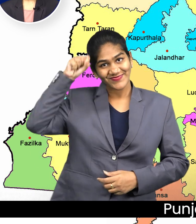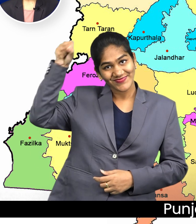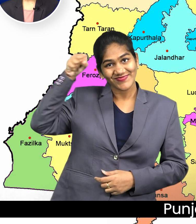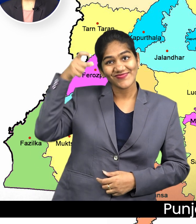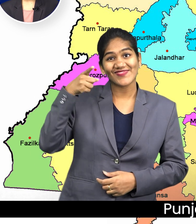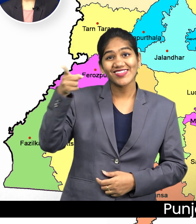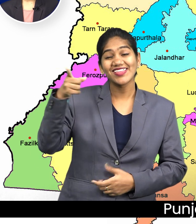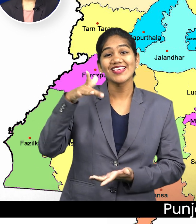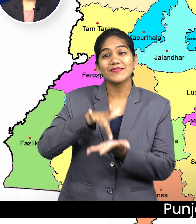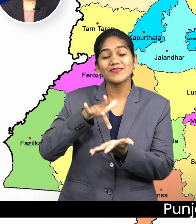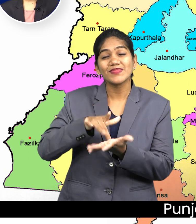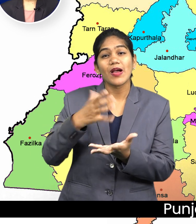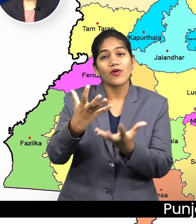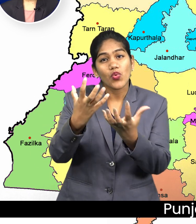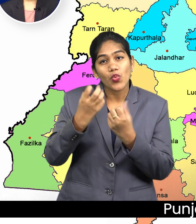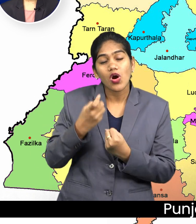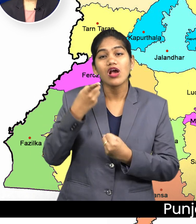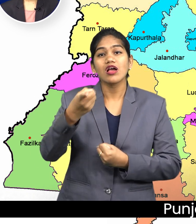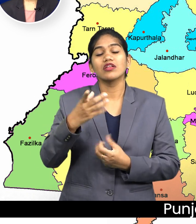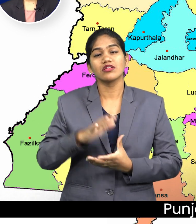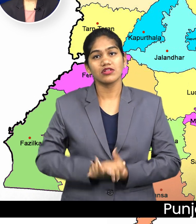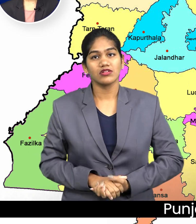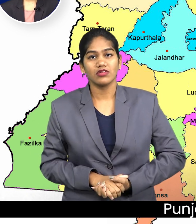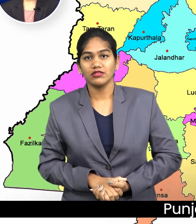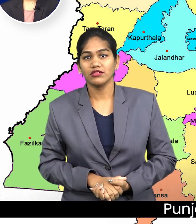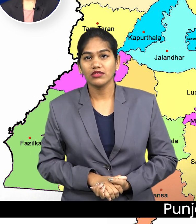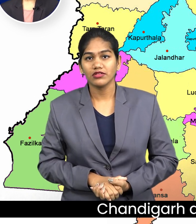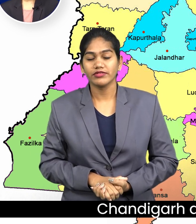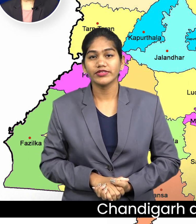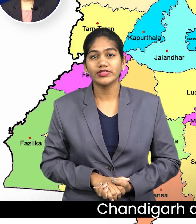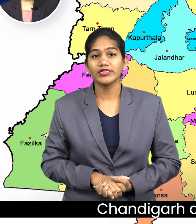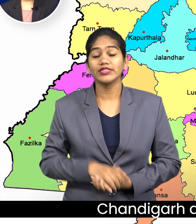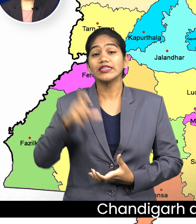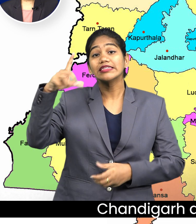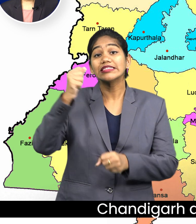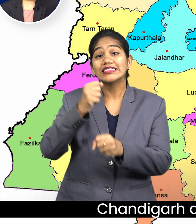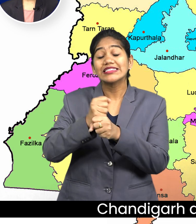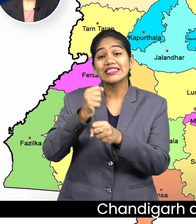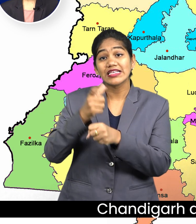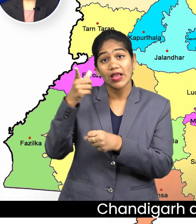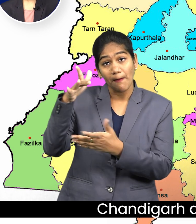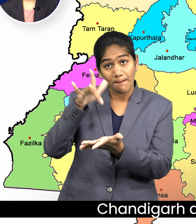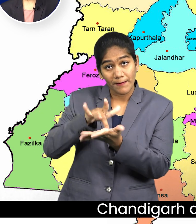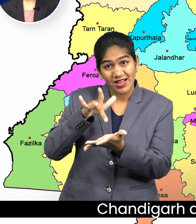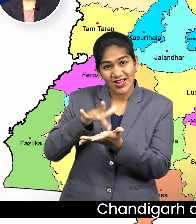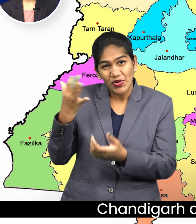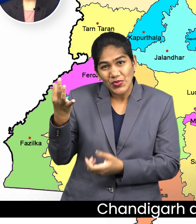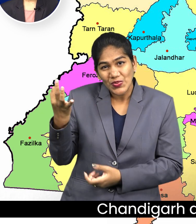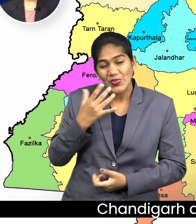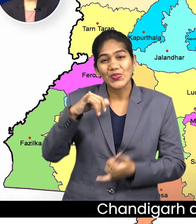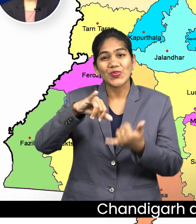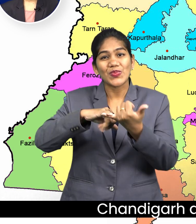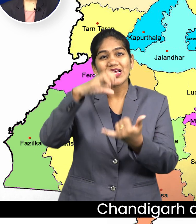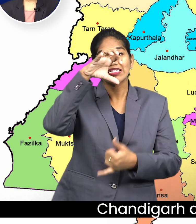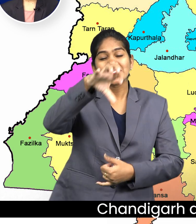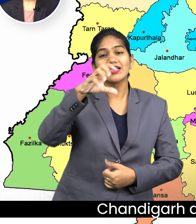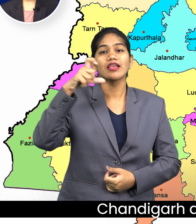Punjab and Punjab for Chandigav as the new state capital.